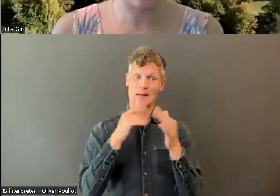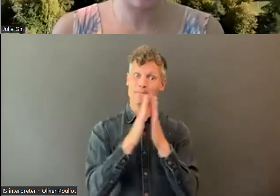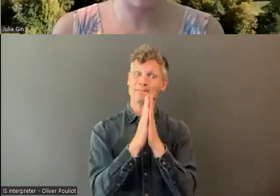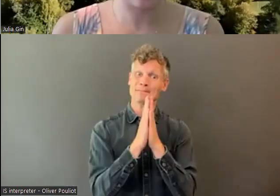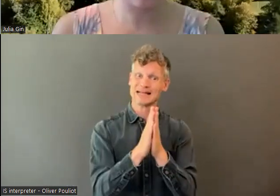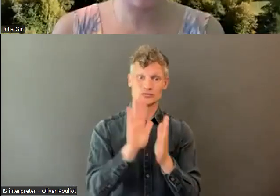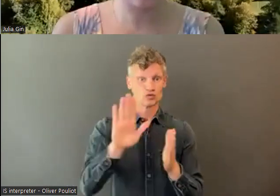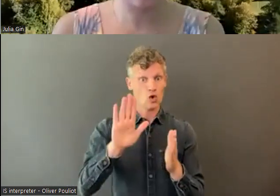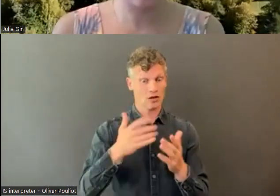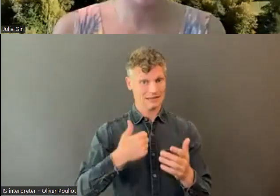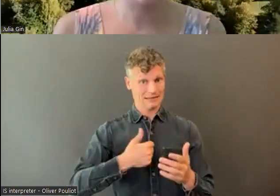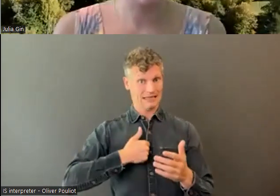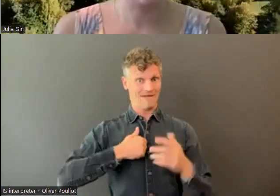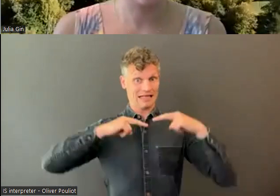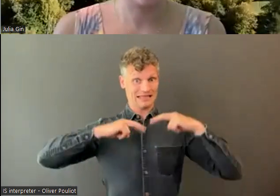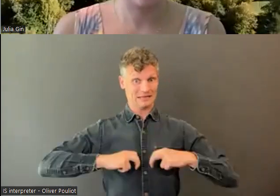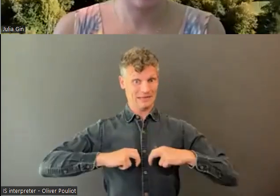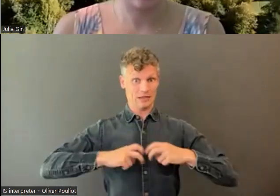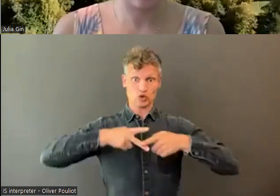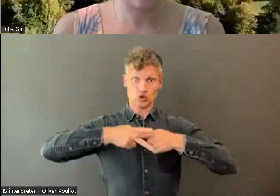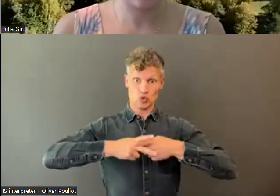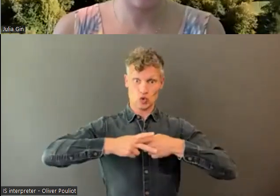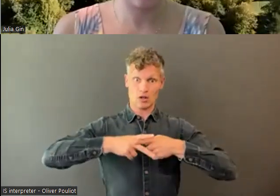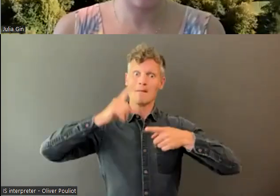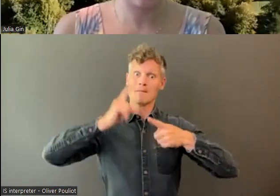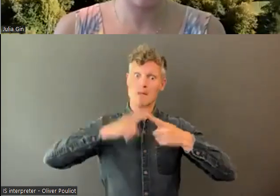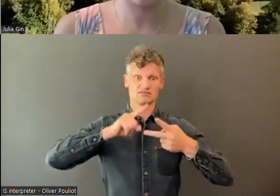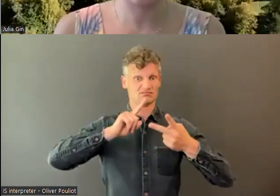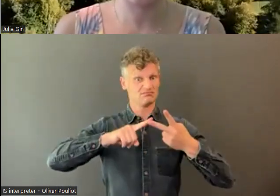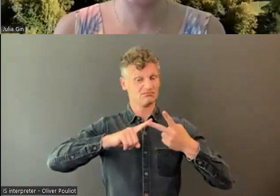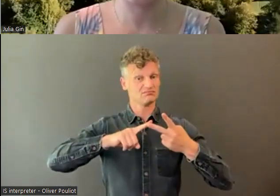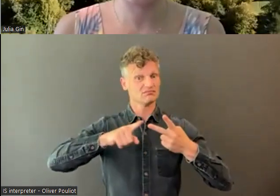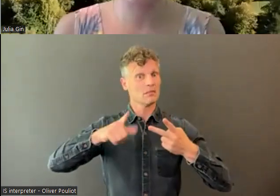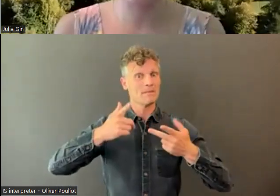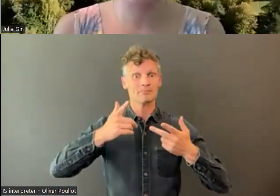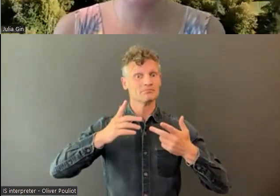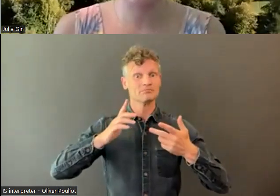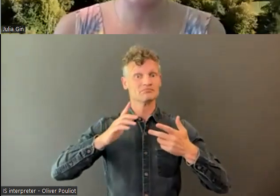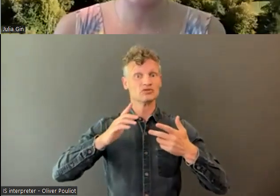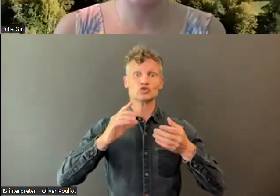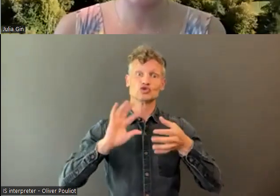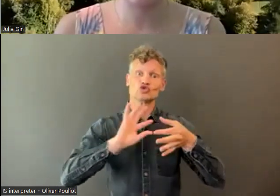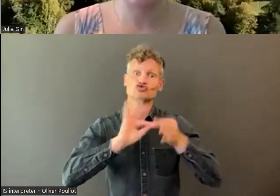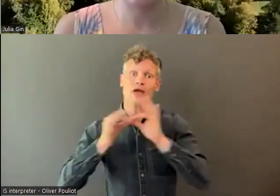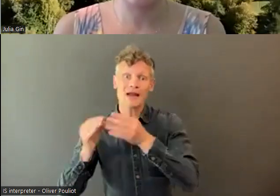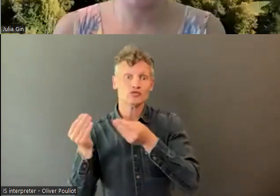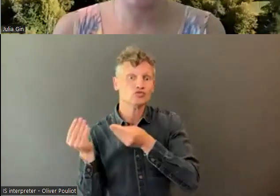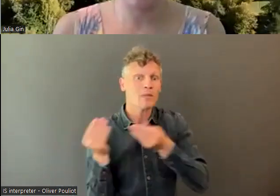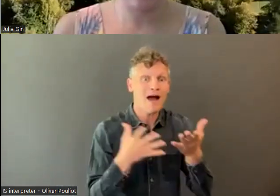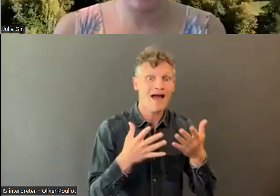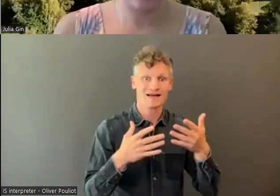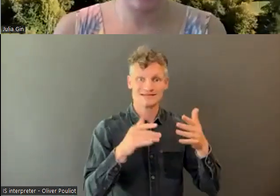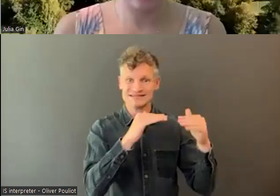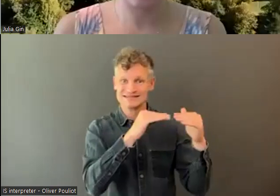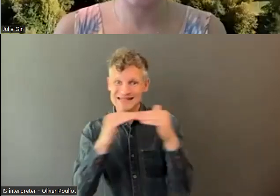self-assessment tool, building the disability confidence of your supply chain, just to let them know it's there. Easy peasy. And with